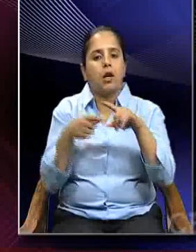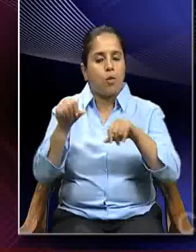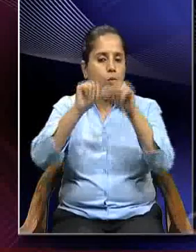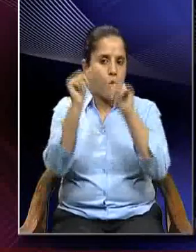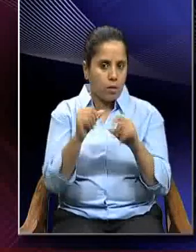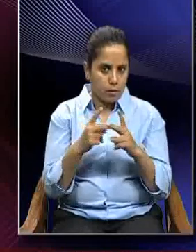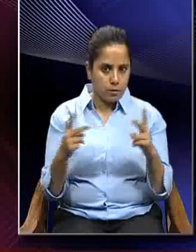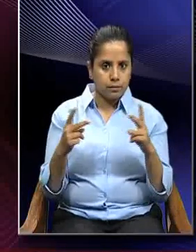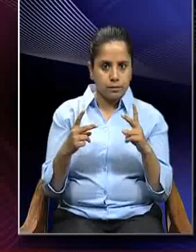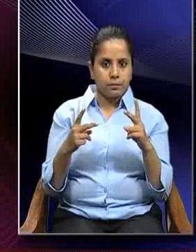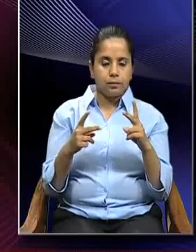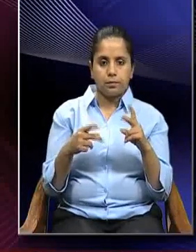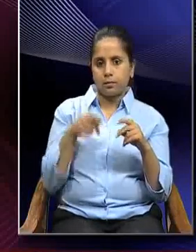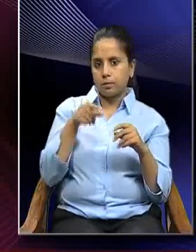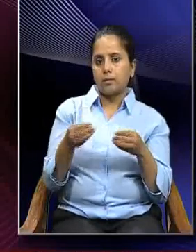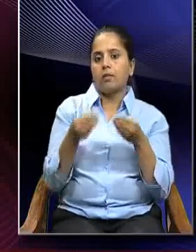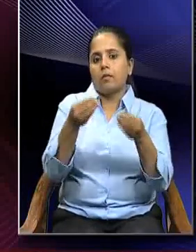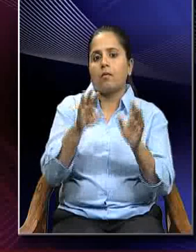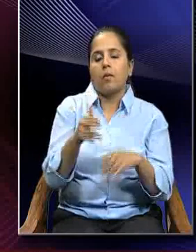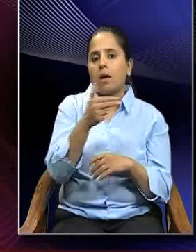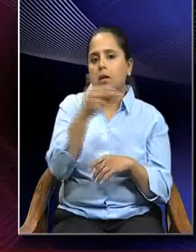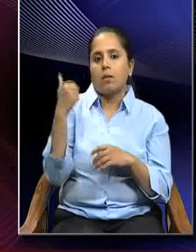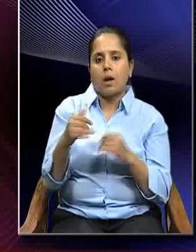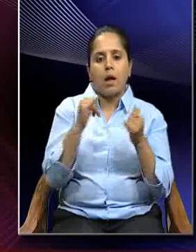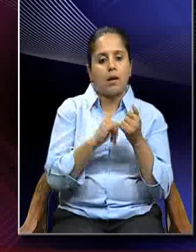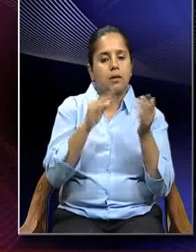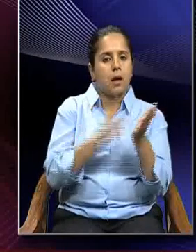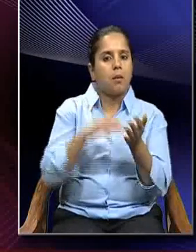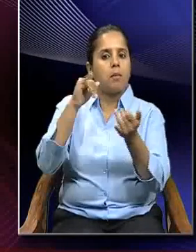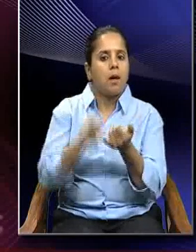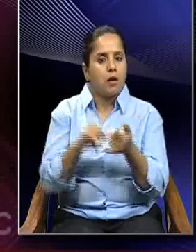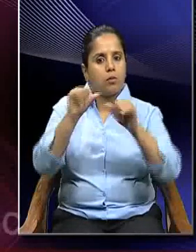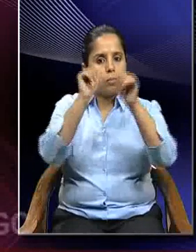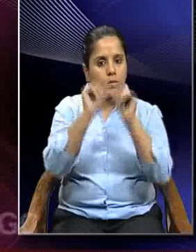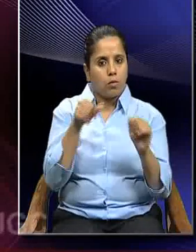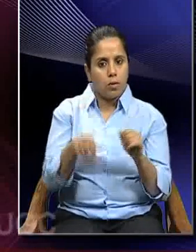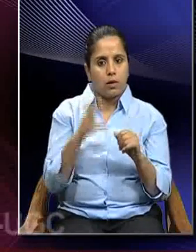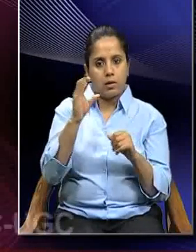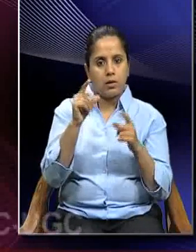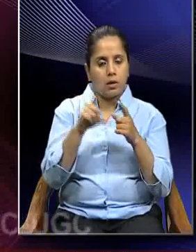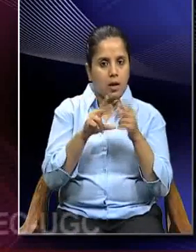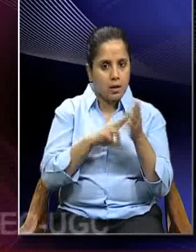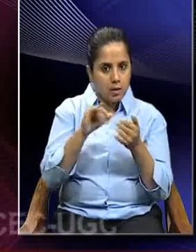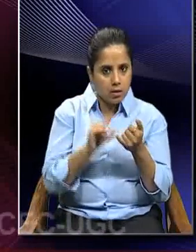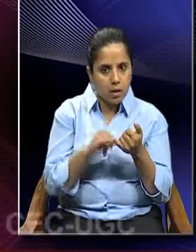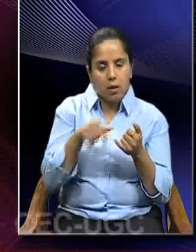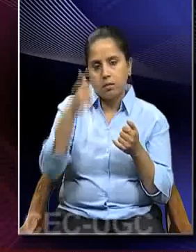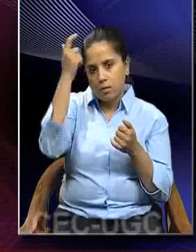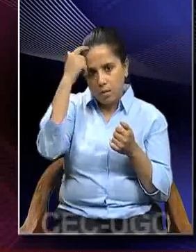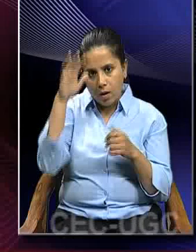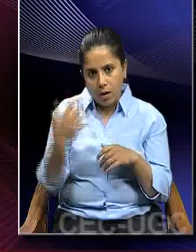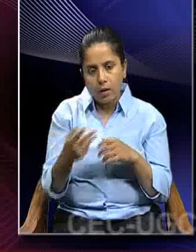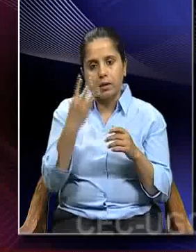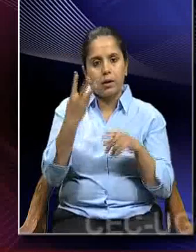is being given the name of SMS model, that is senses, mind, spirit model, and 3T